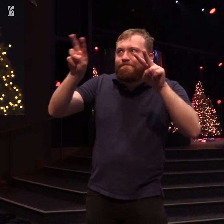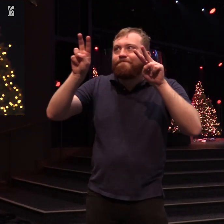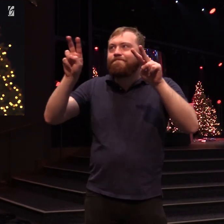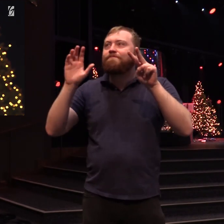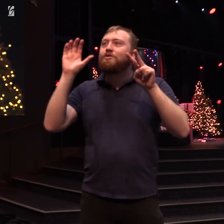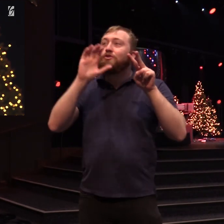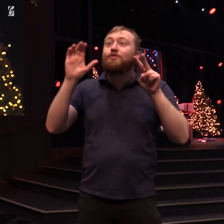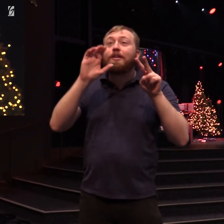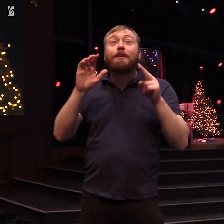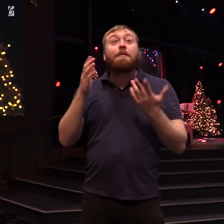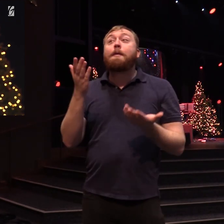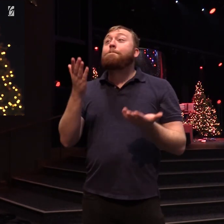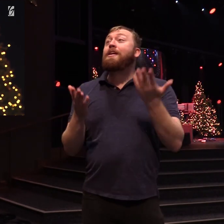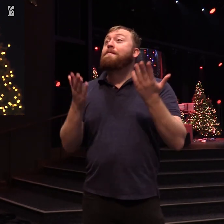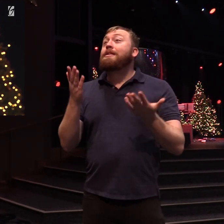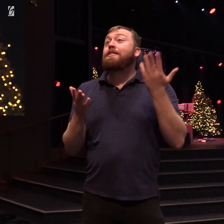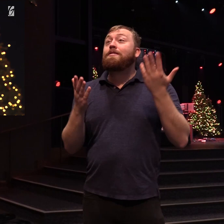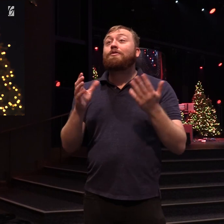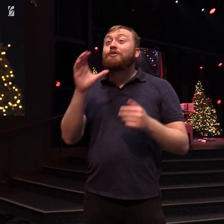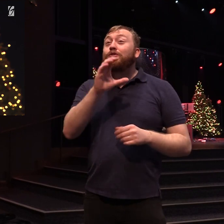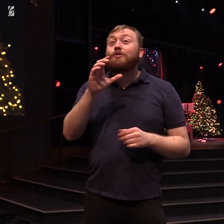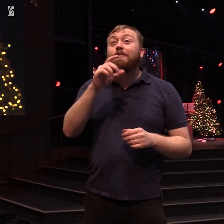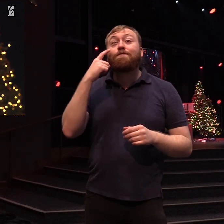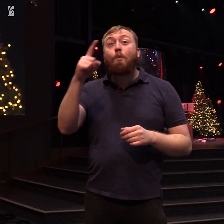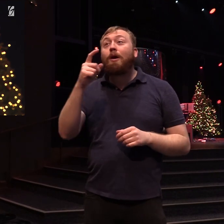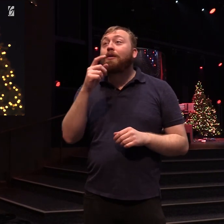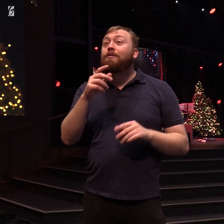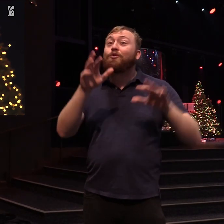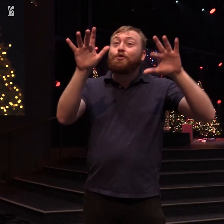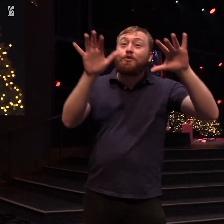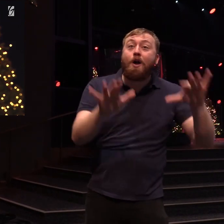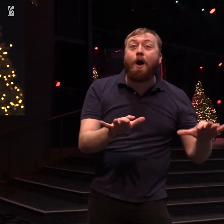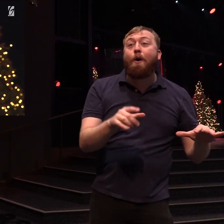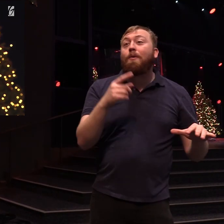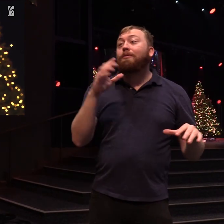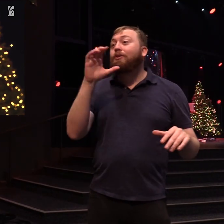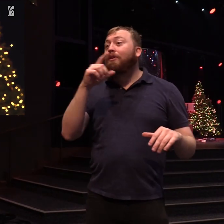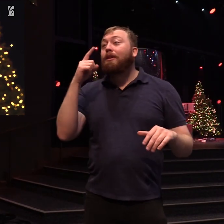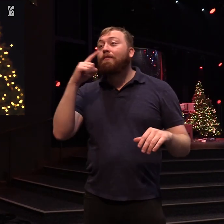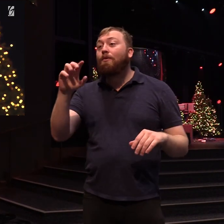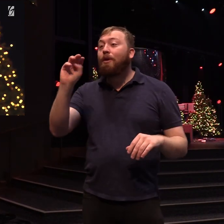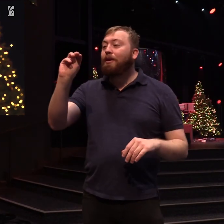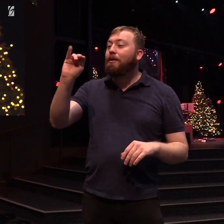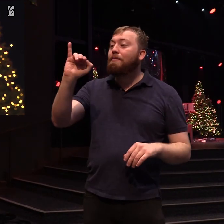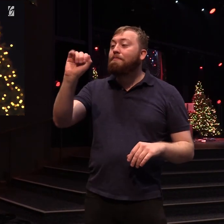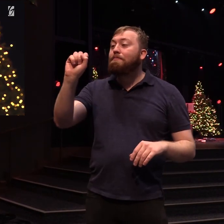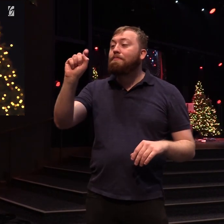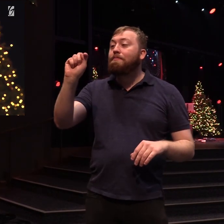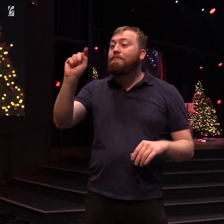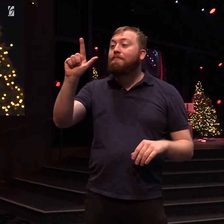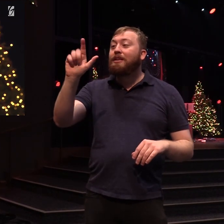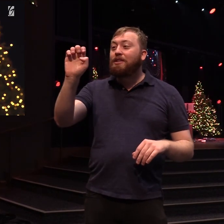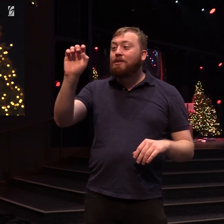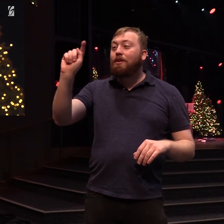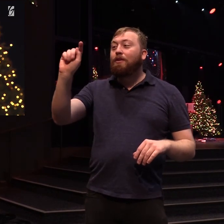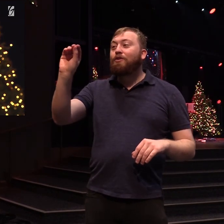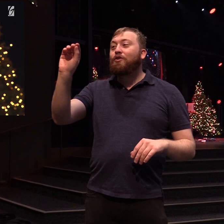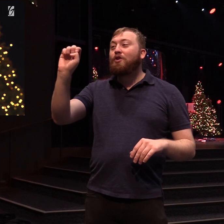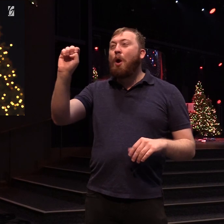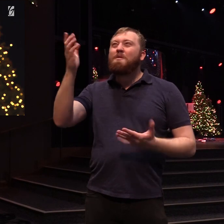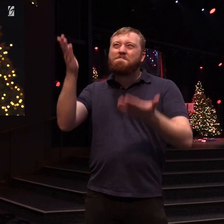Looking for snow if it's warm. Looking for mistletoe if he is dense.